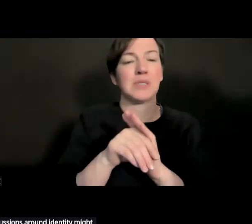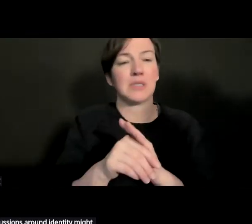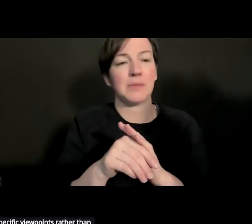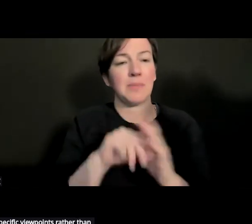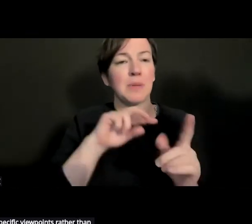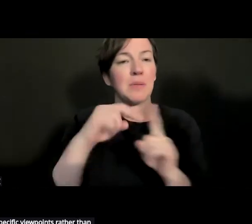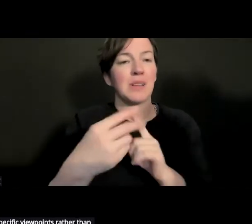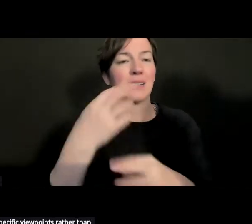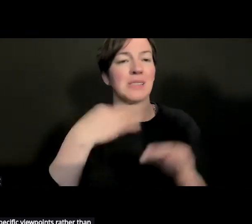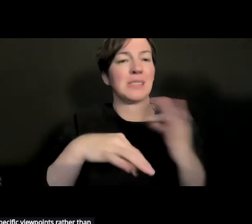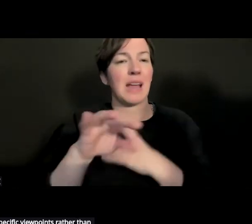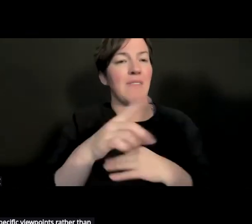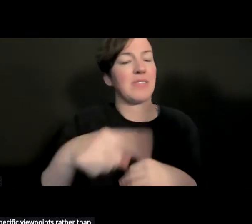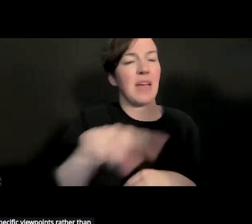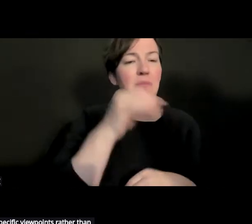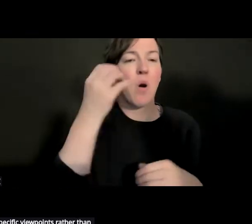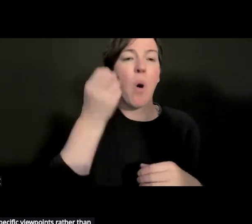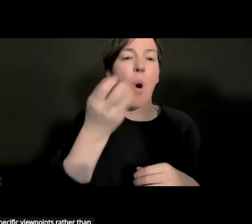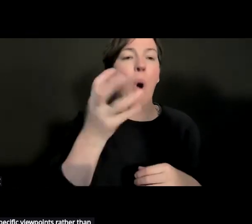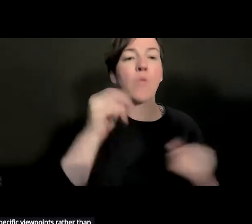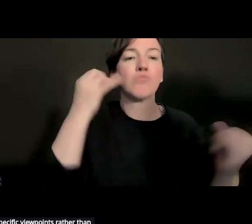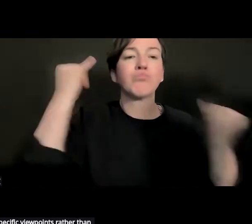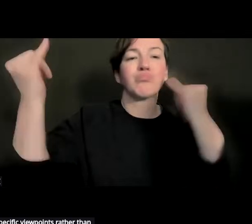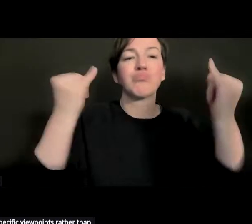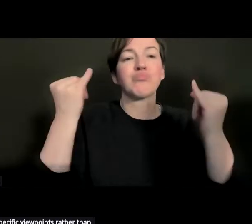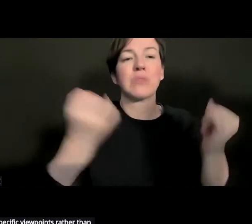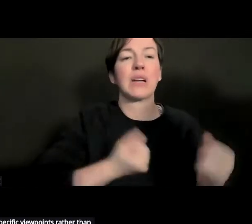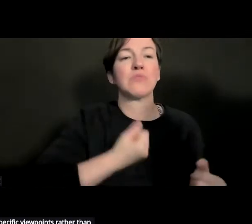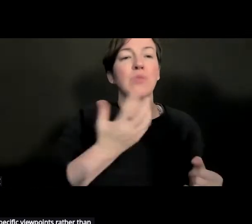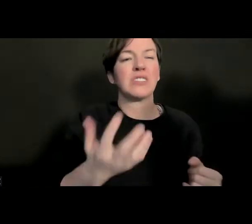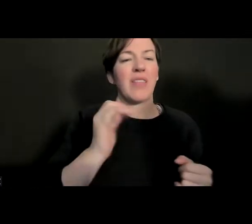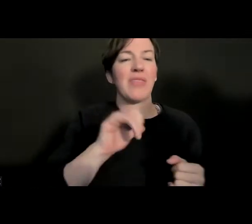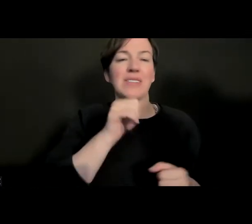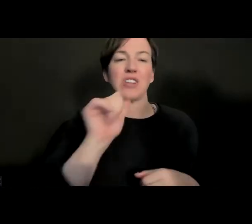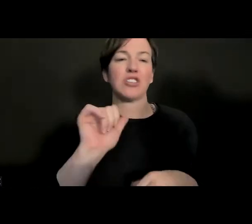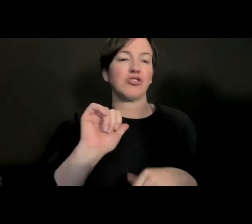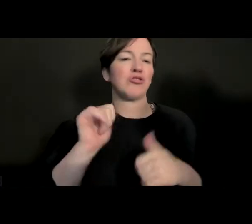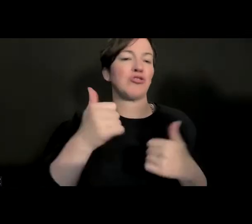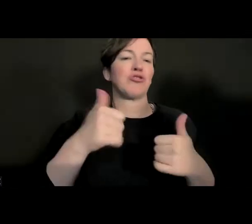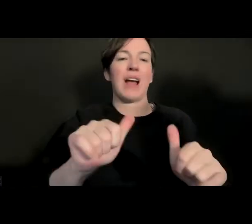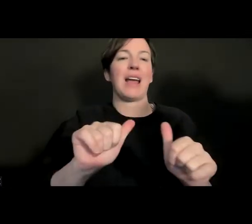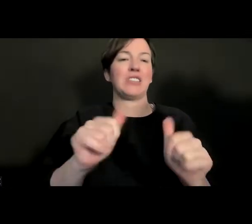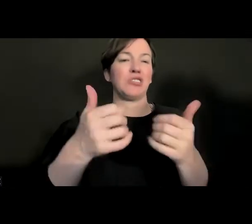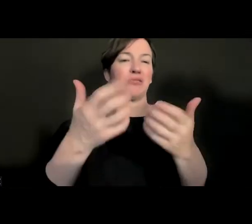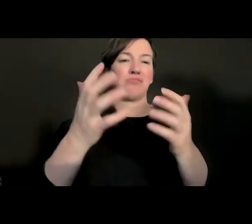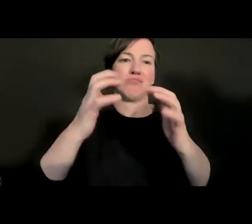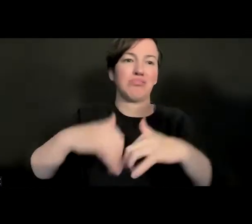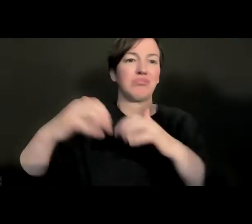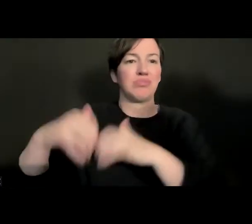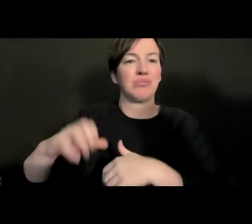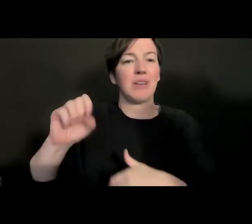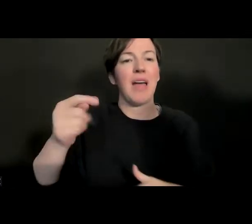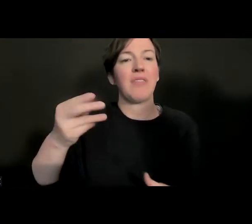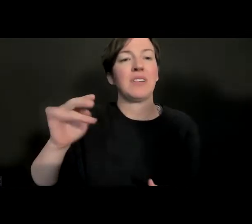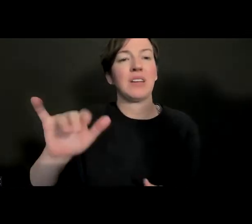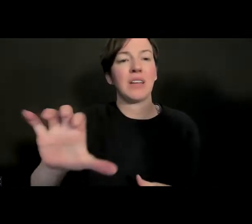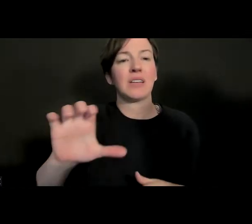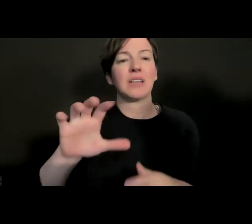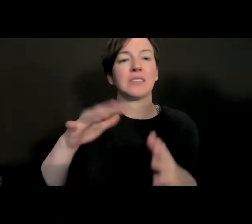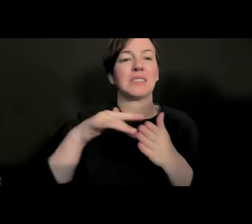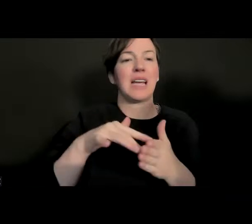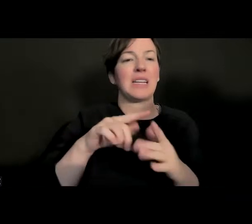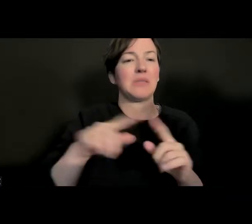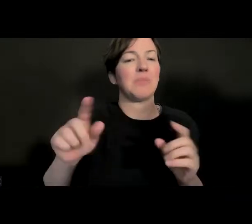independent thought and expression. These are not calls to dismantle ethnic studies, but invitations to refine